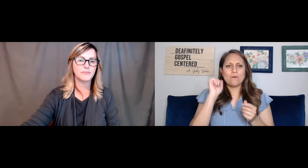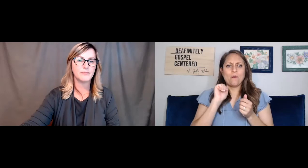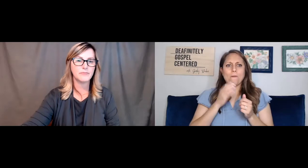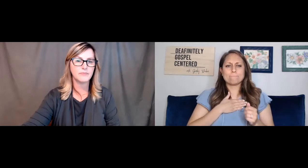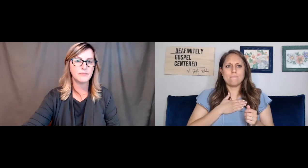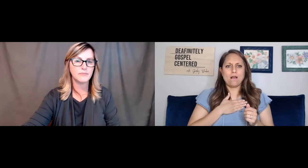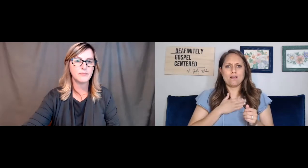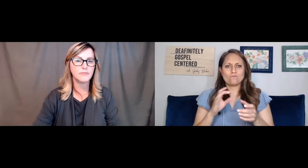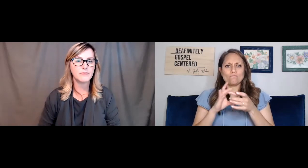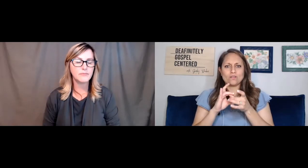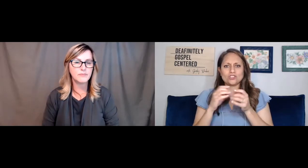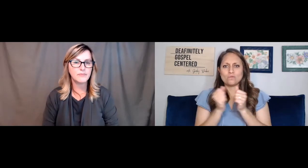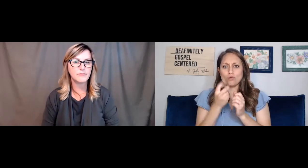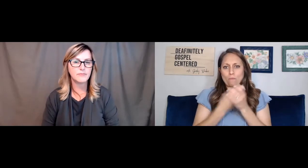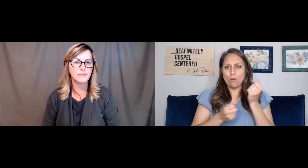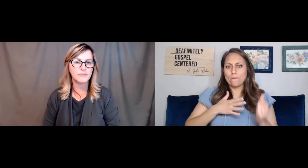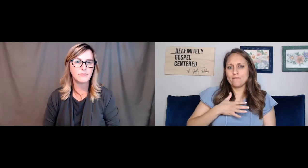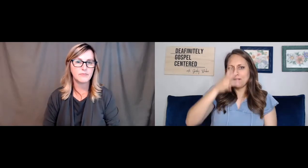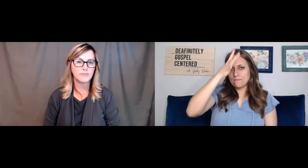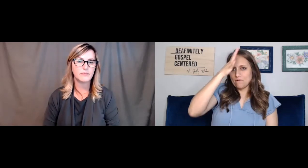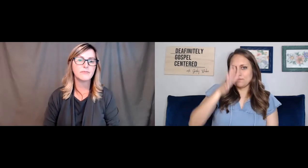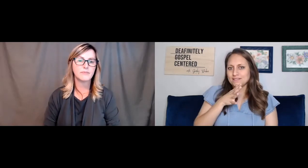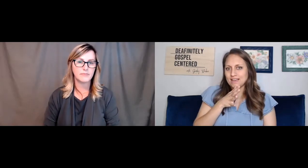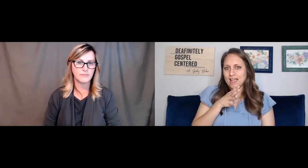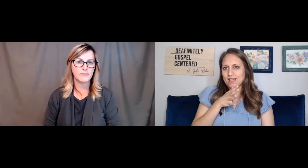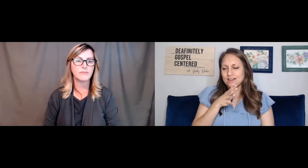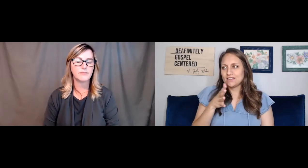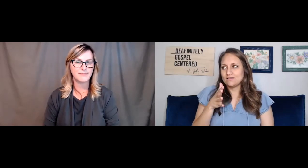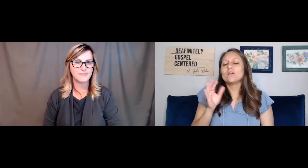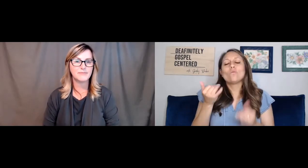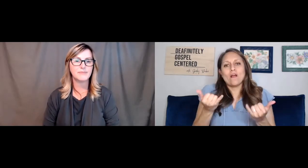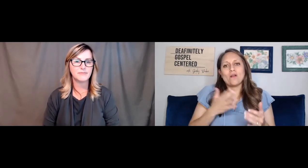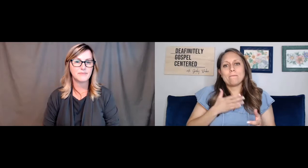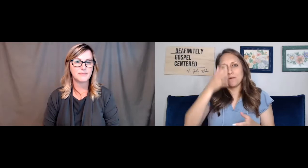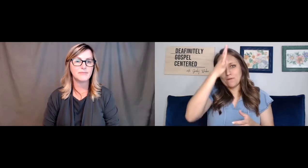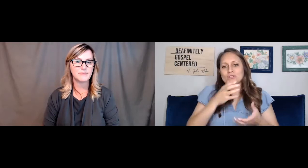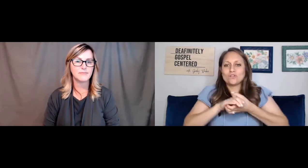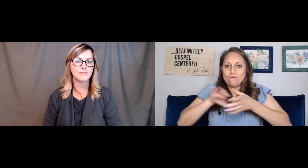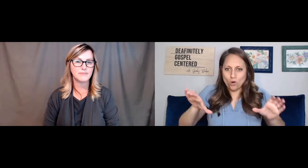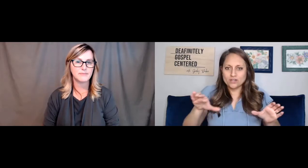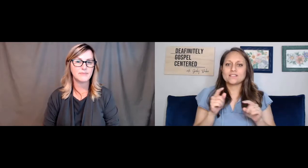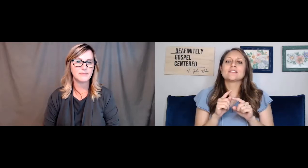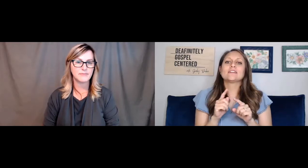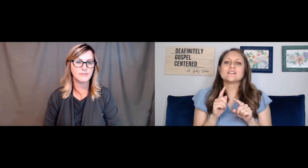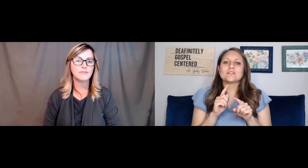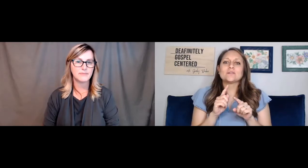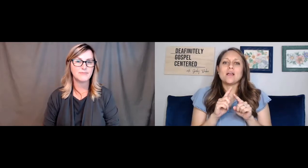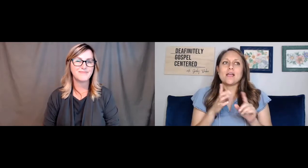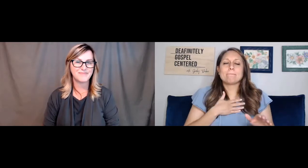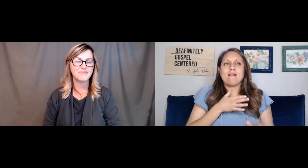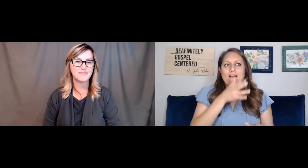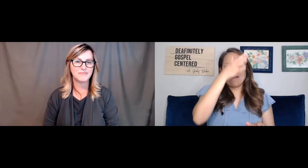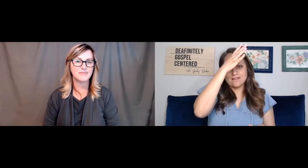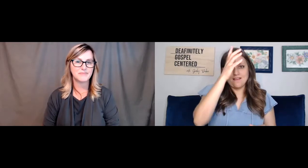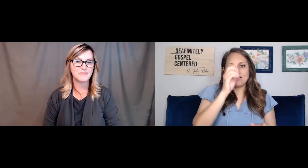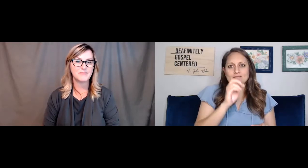Just that fact alone required, you know, a lot of thinking of how do I navigate that concept,